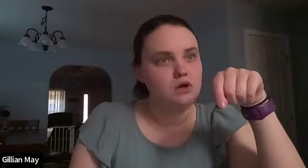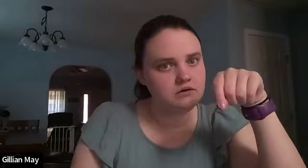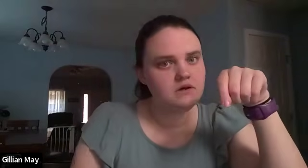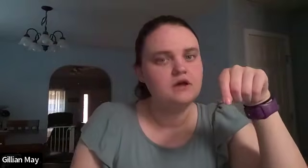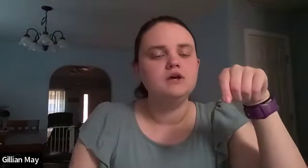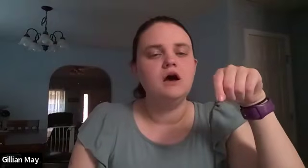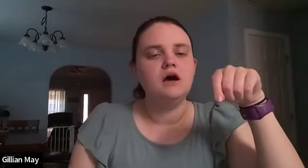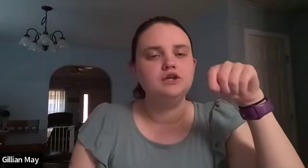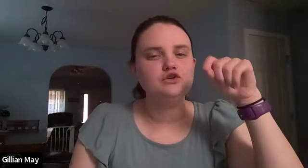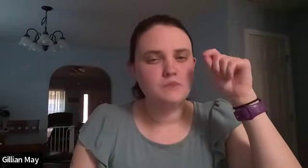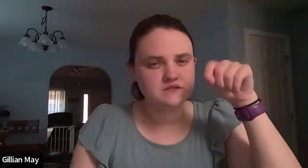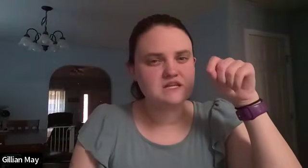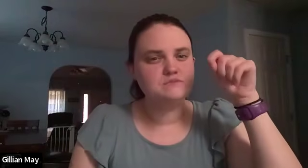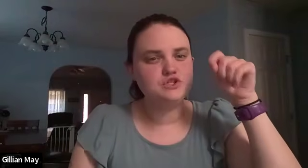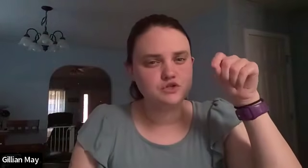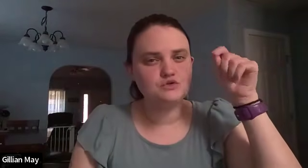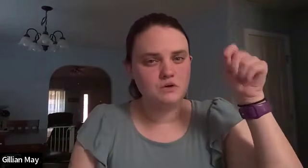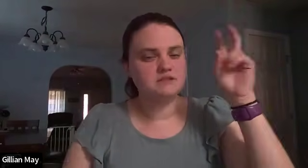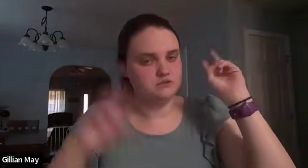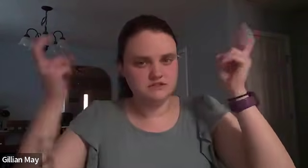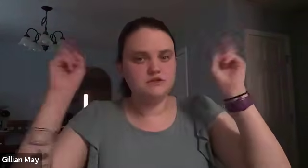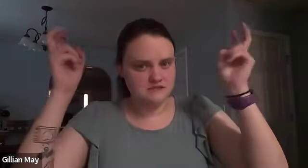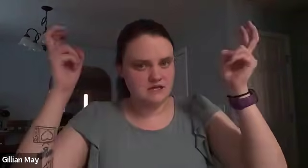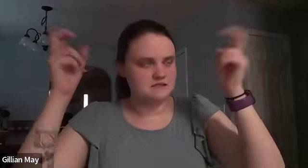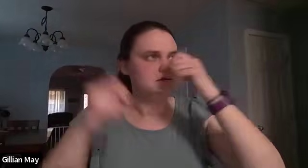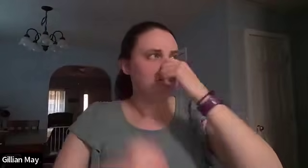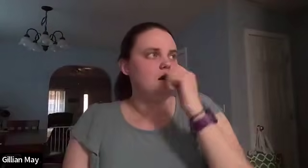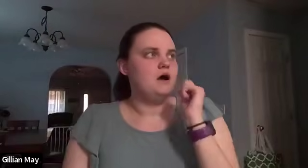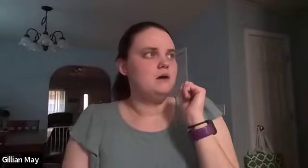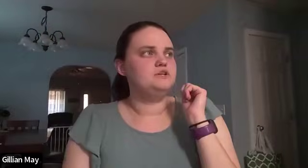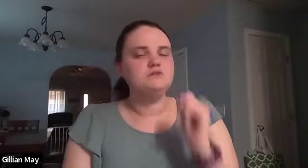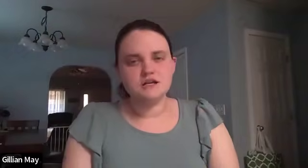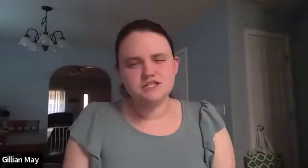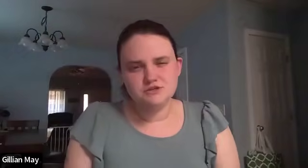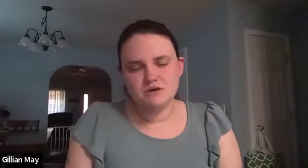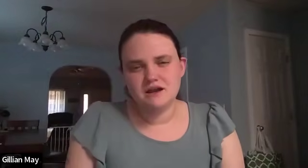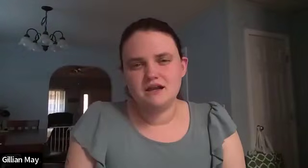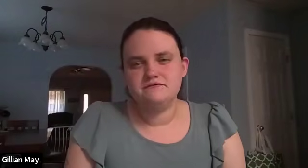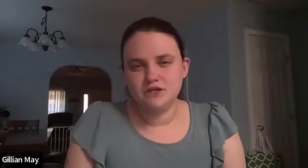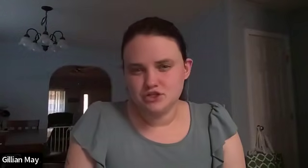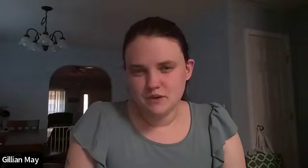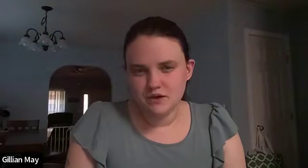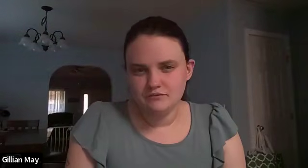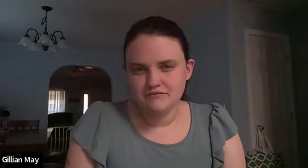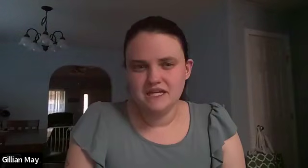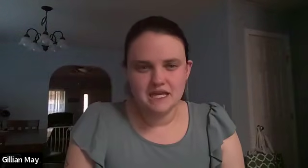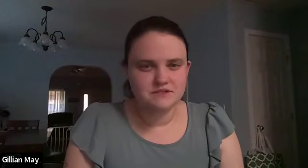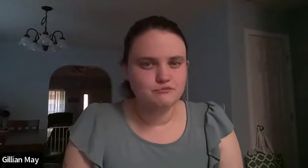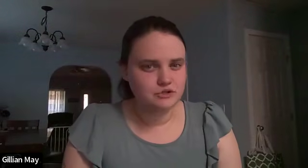book, you most of the time you'll still use this, but you actually do want to kind of fingerspell the names of books